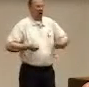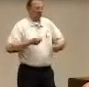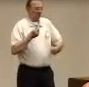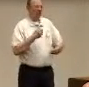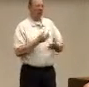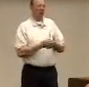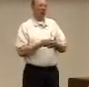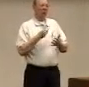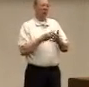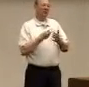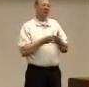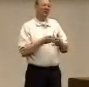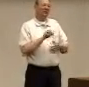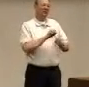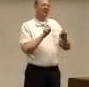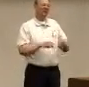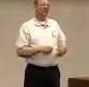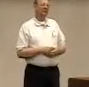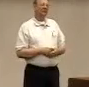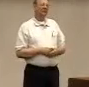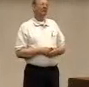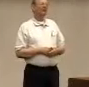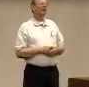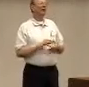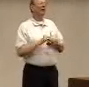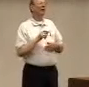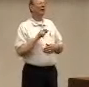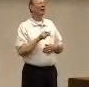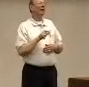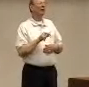for a big man like him. He can handle himself really well.